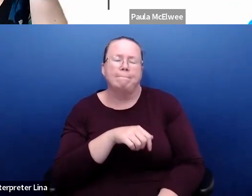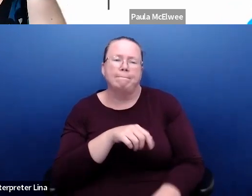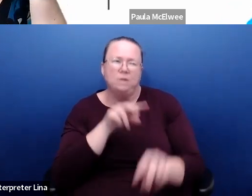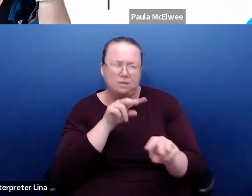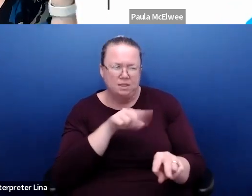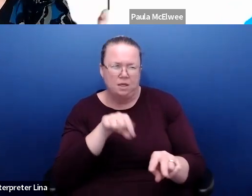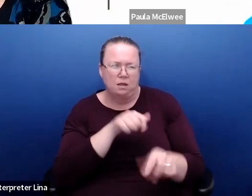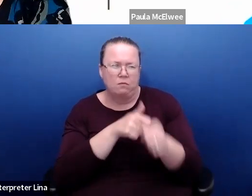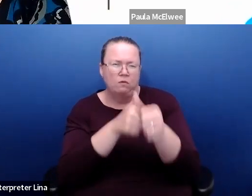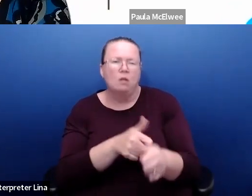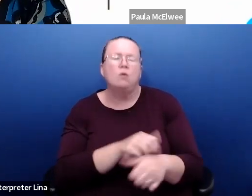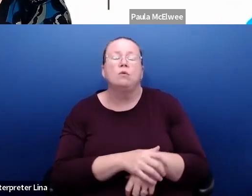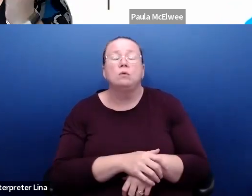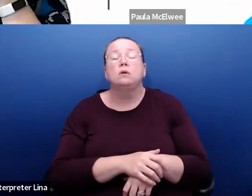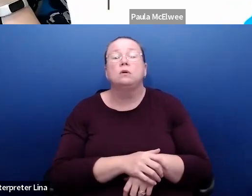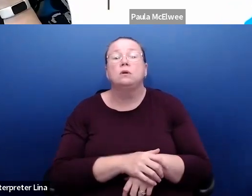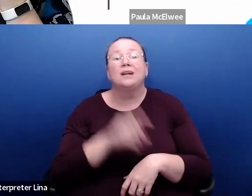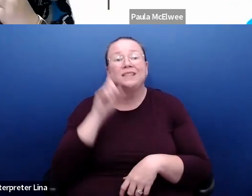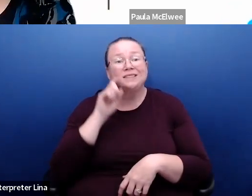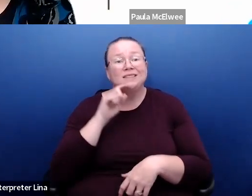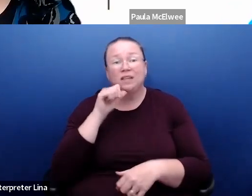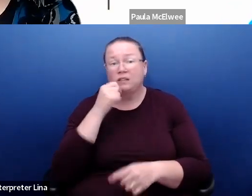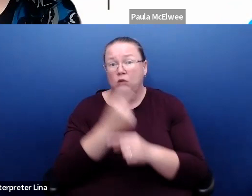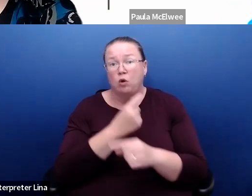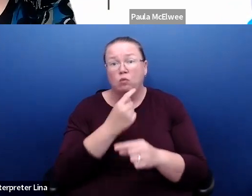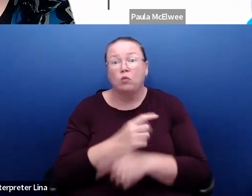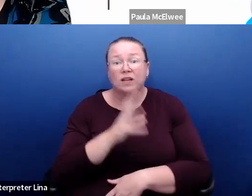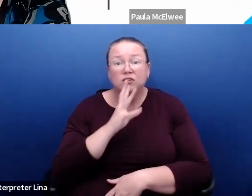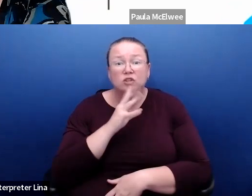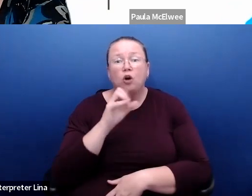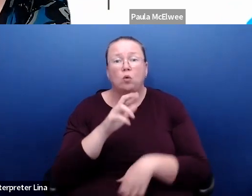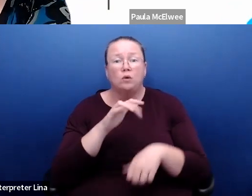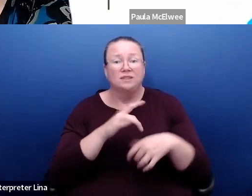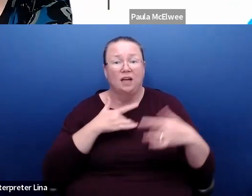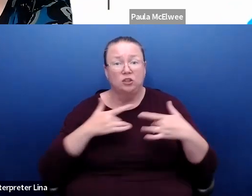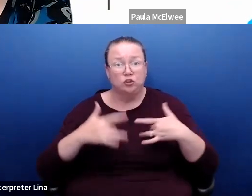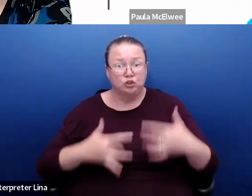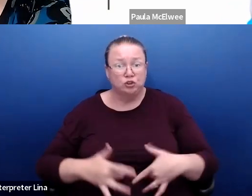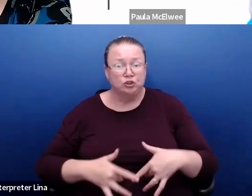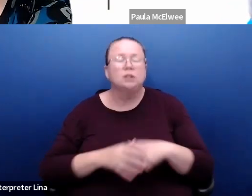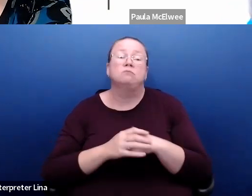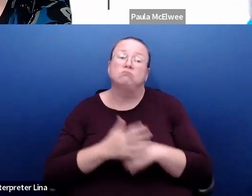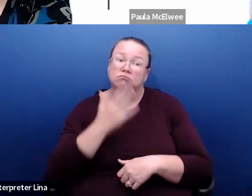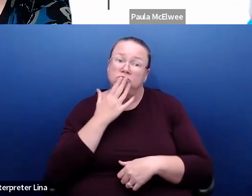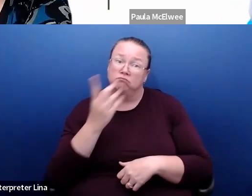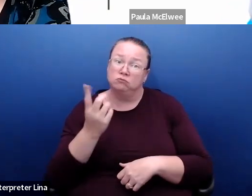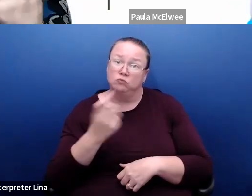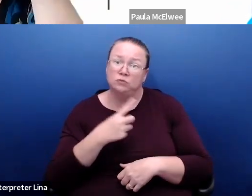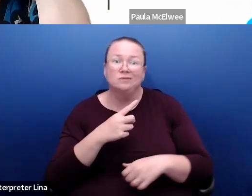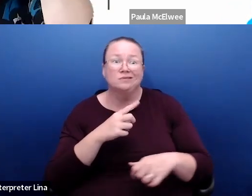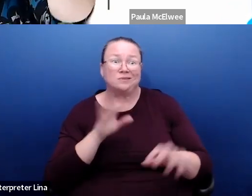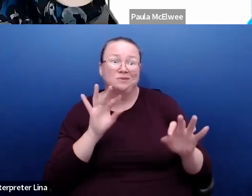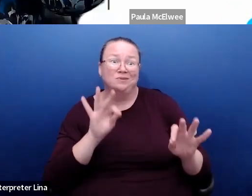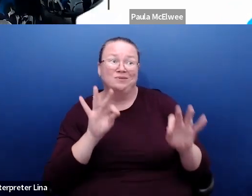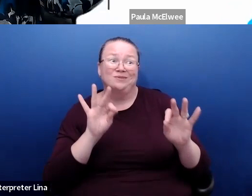that. Sexually inappropriate talk or touch. Good question. That's an